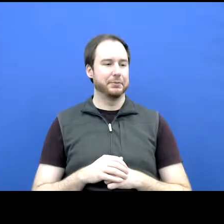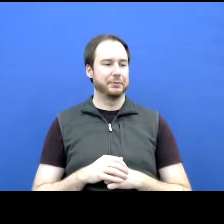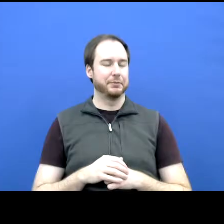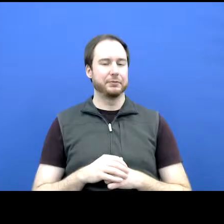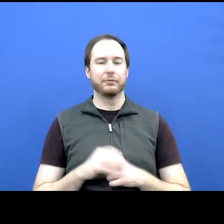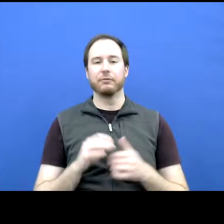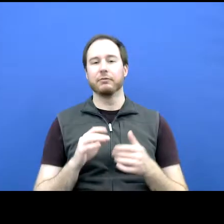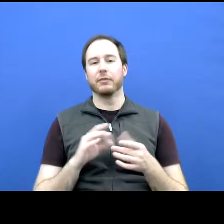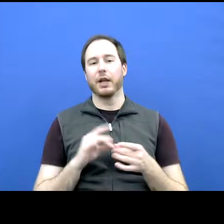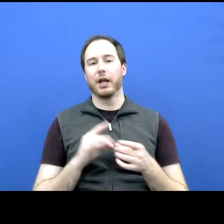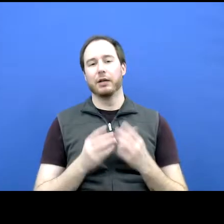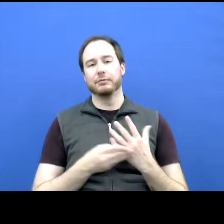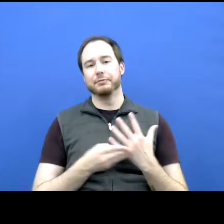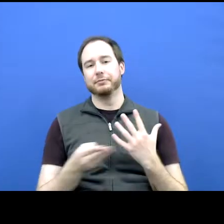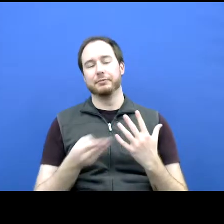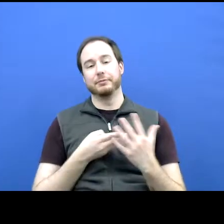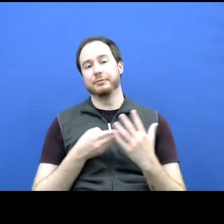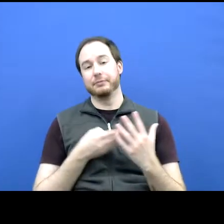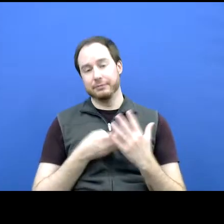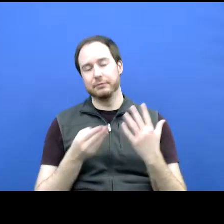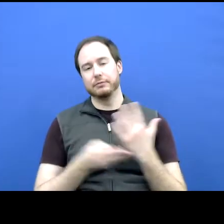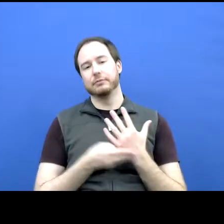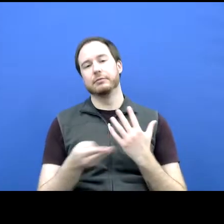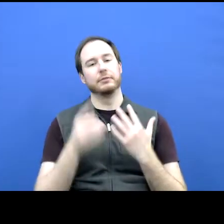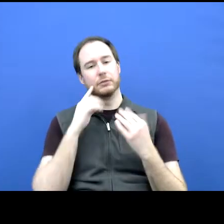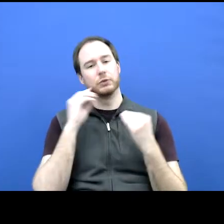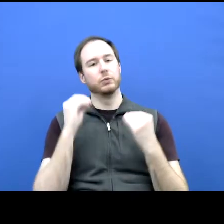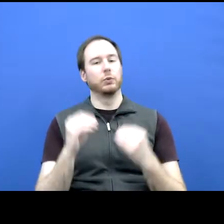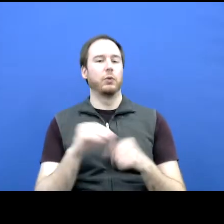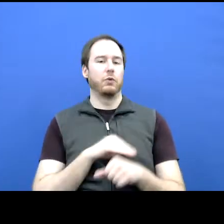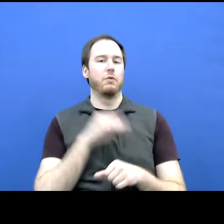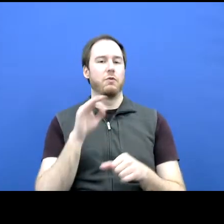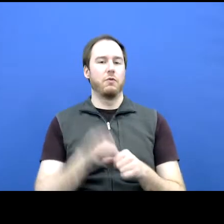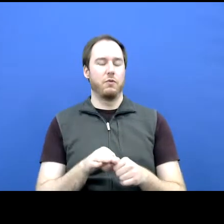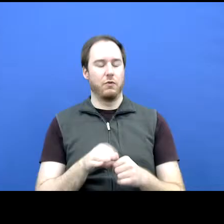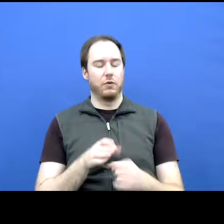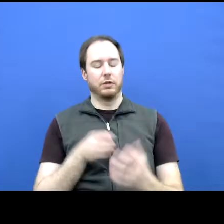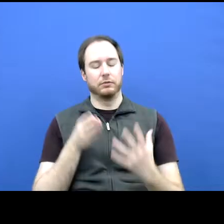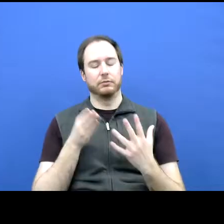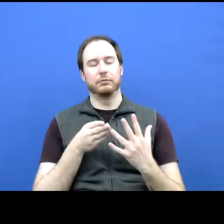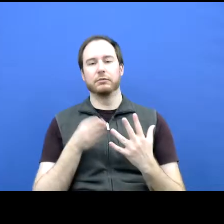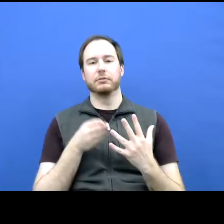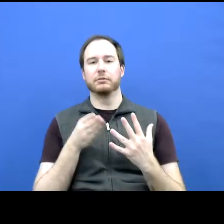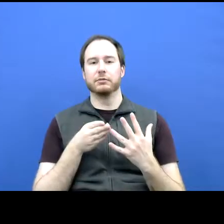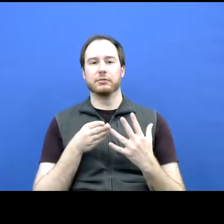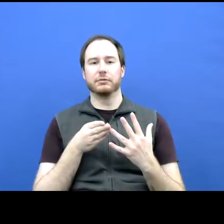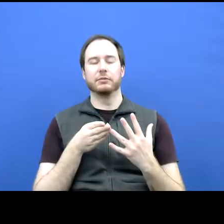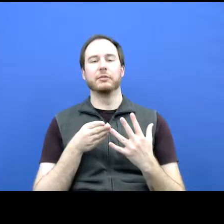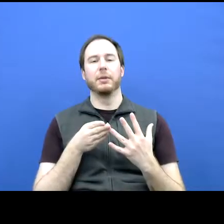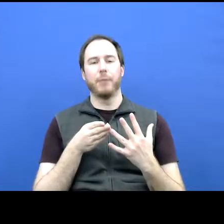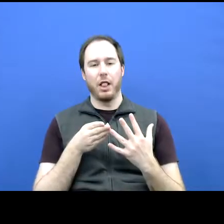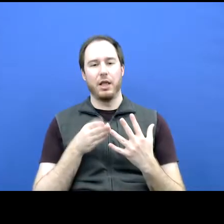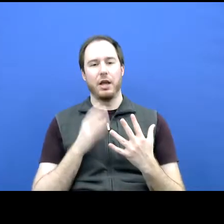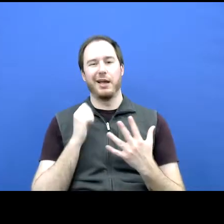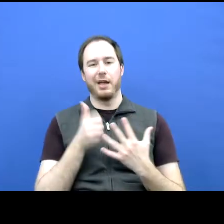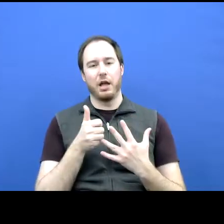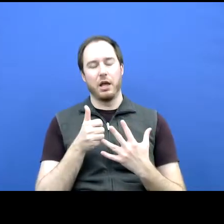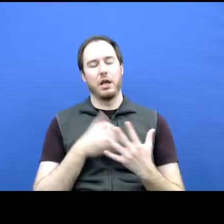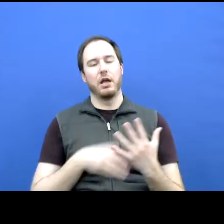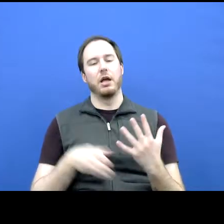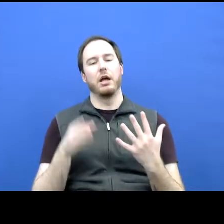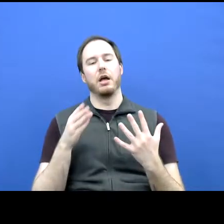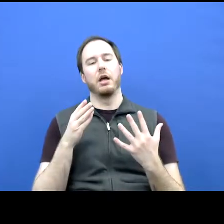Any further questions, comments? No. Hearing and seeing none, please call the roll. Councilmember Barley,